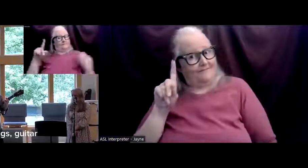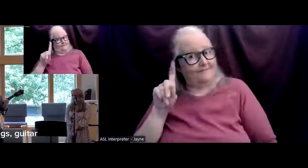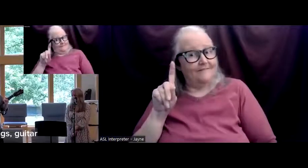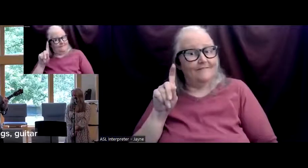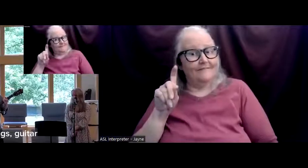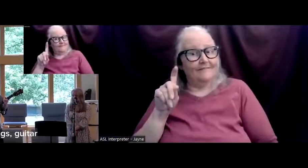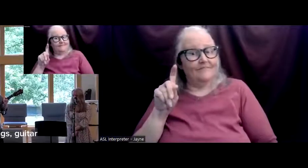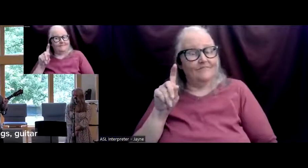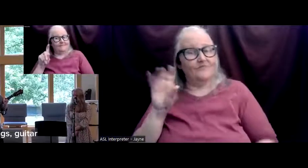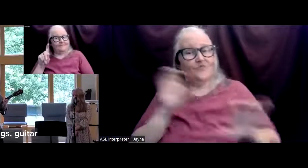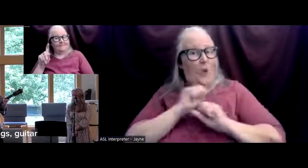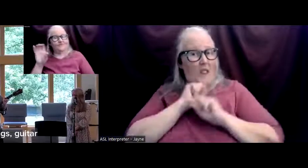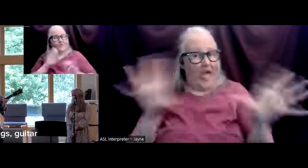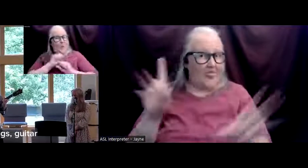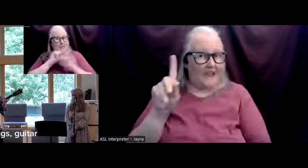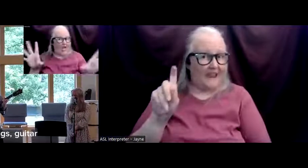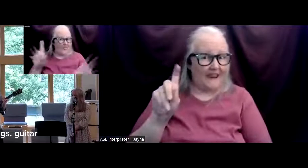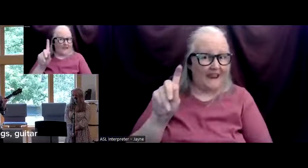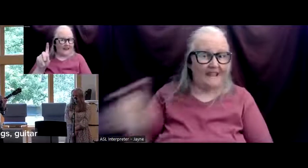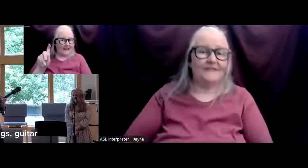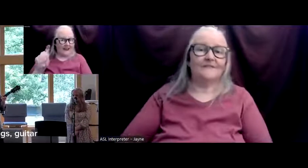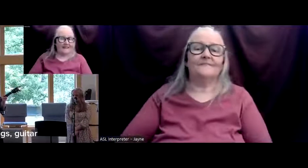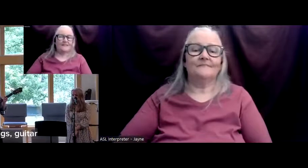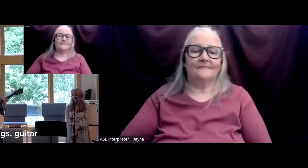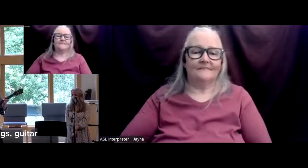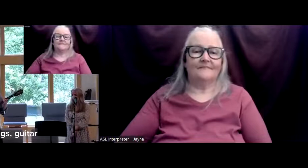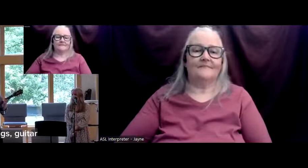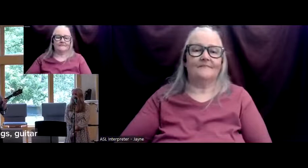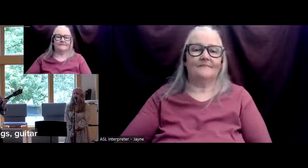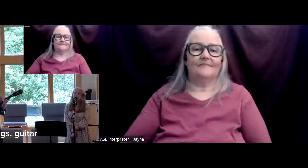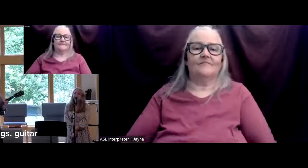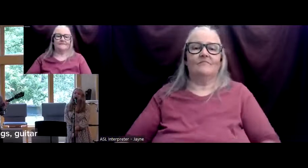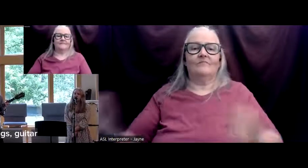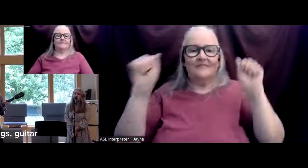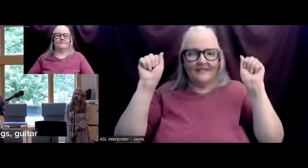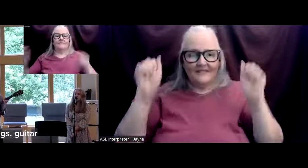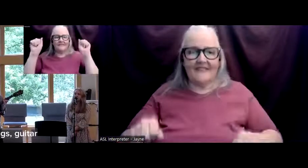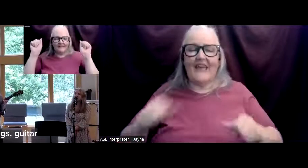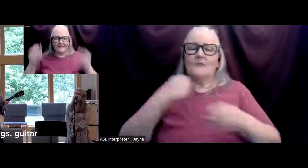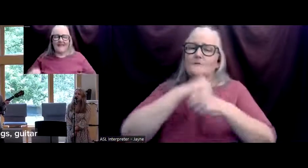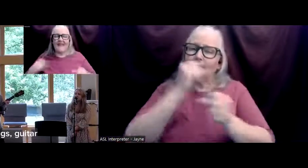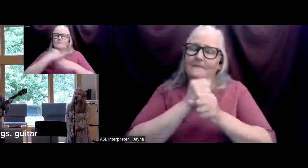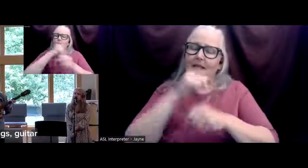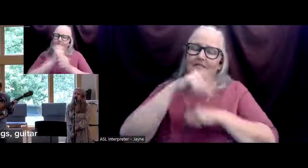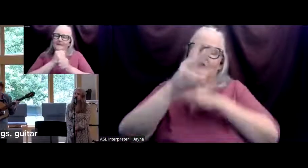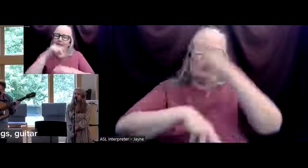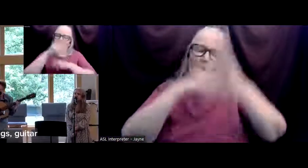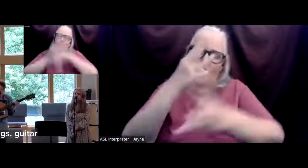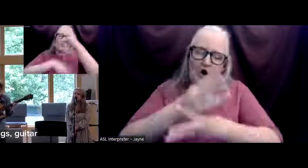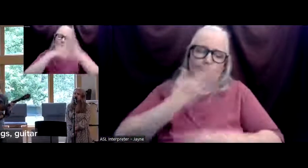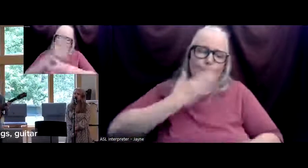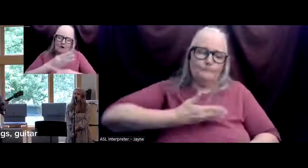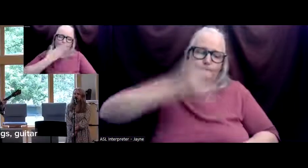hands, do nothing about it? Can we leave this